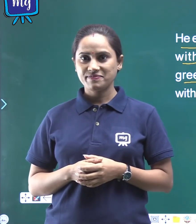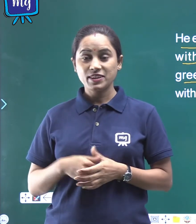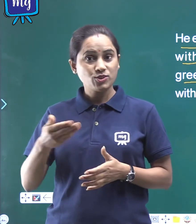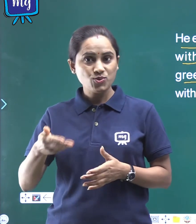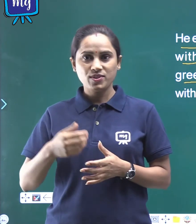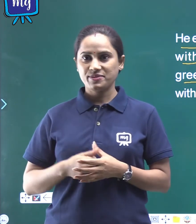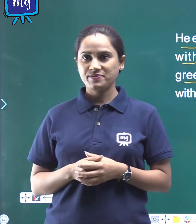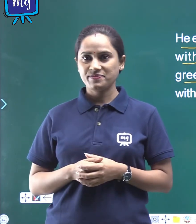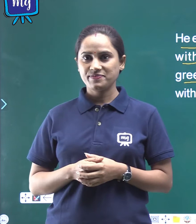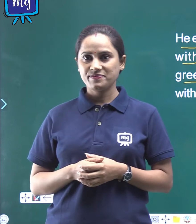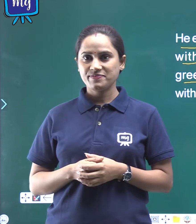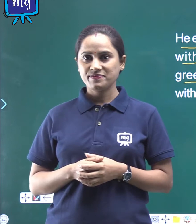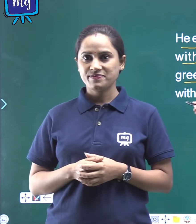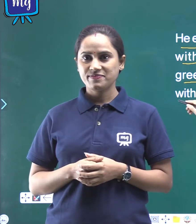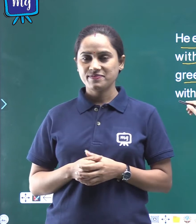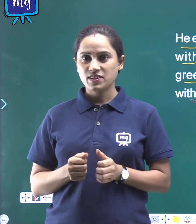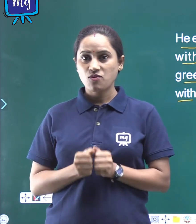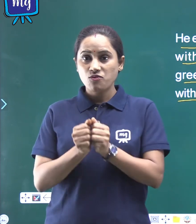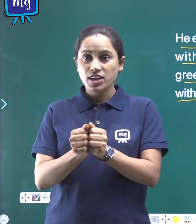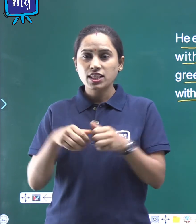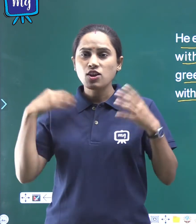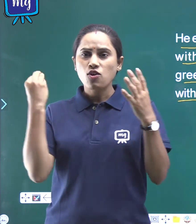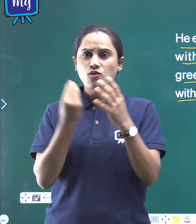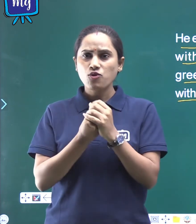too with full devotion.